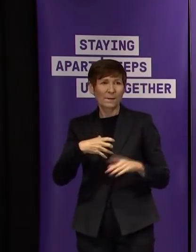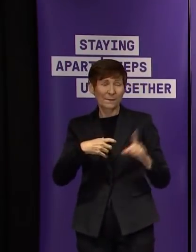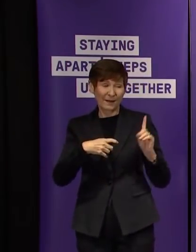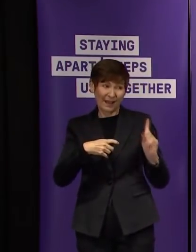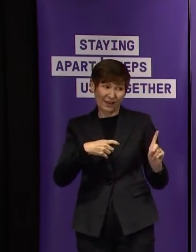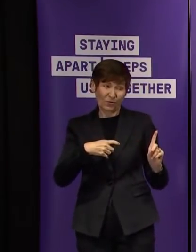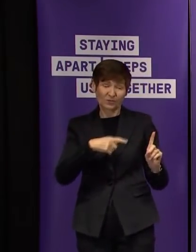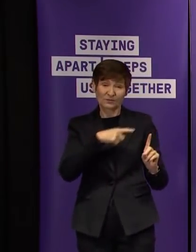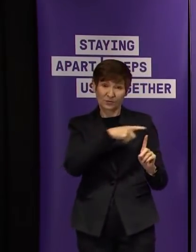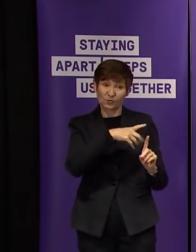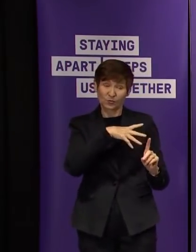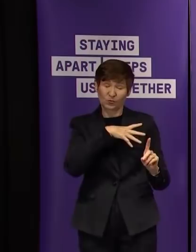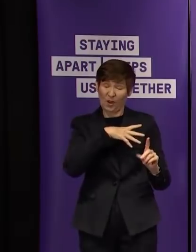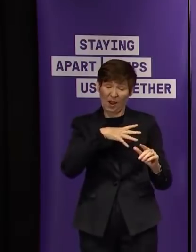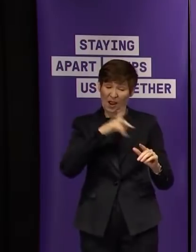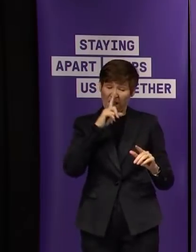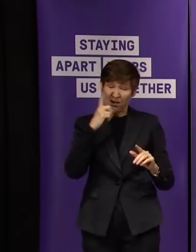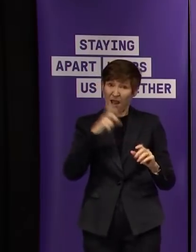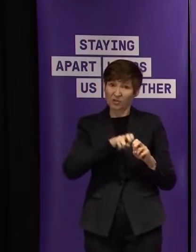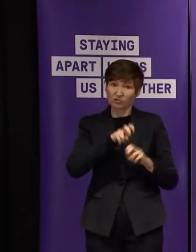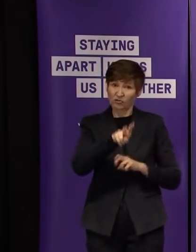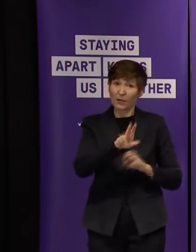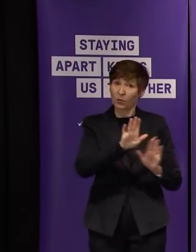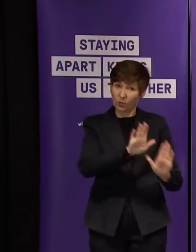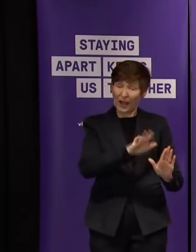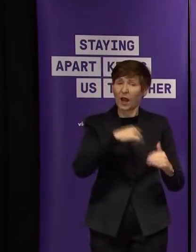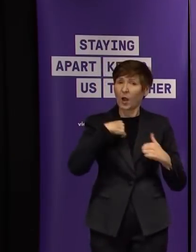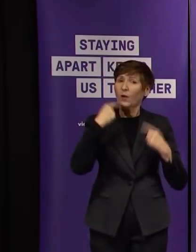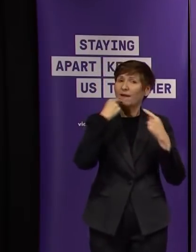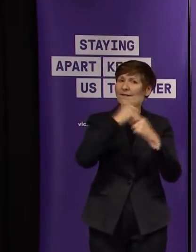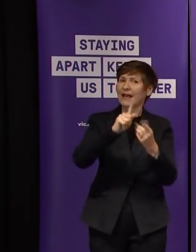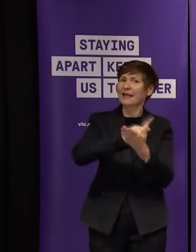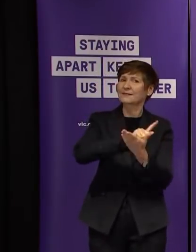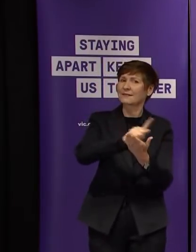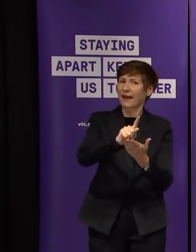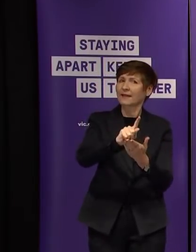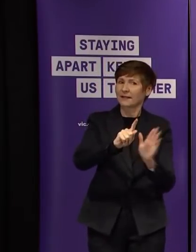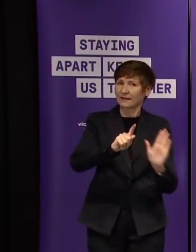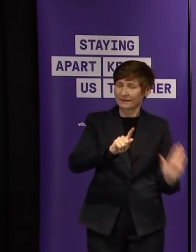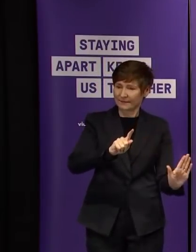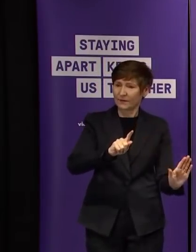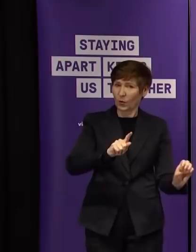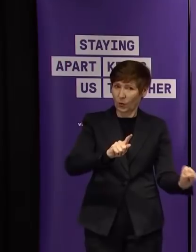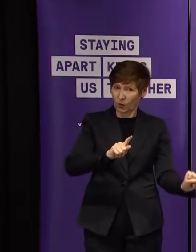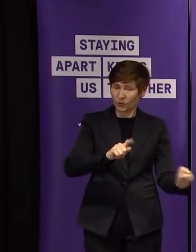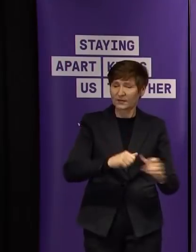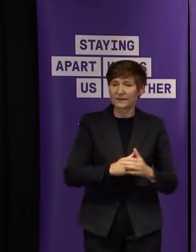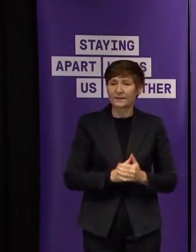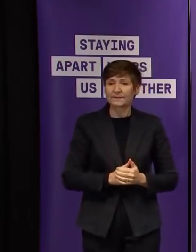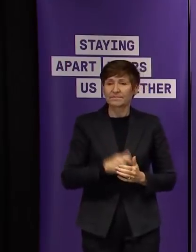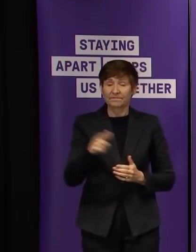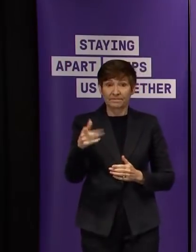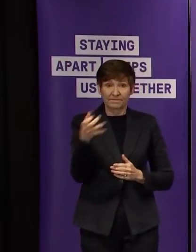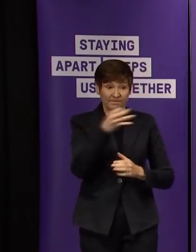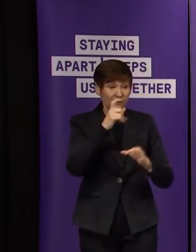yet. I'm going to come back. We'll have more to say. And when we do, then we can have all those questions. Just on JobKeeper and JobSeeker, I think sure. When you